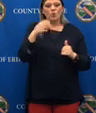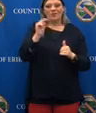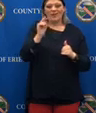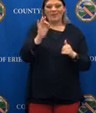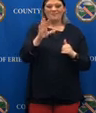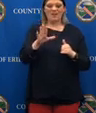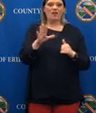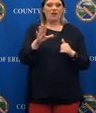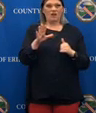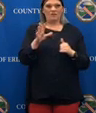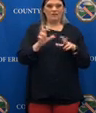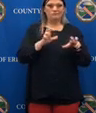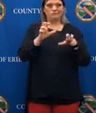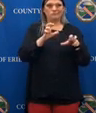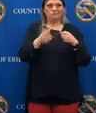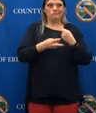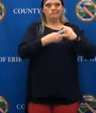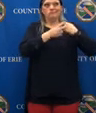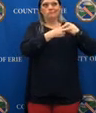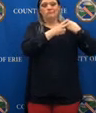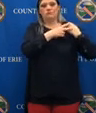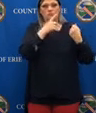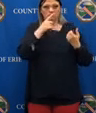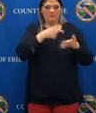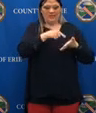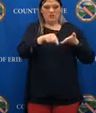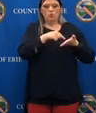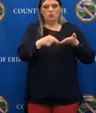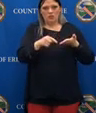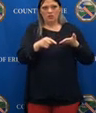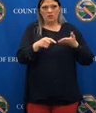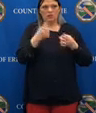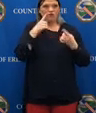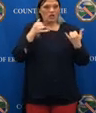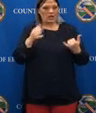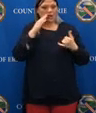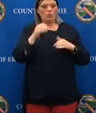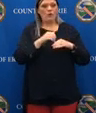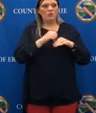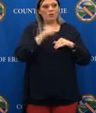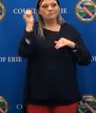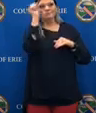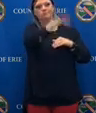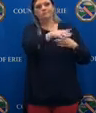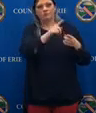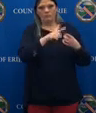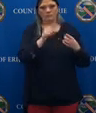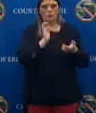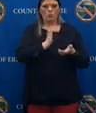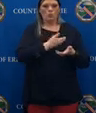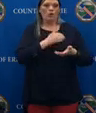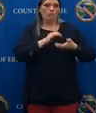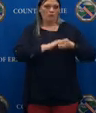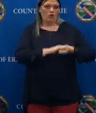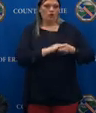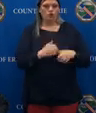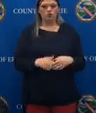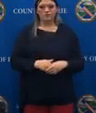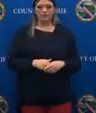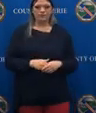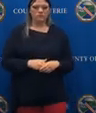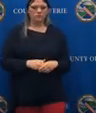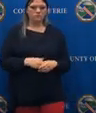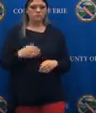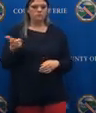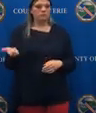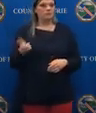in stock by the end of the week. But until then, we'll deliver what we have to our partners in the healthcare industry. Make a plan. I'll turn